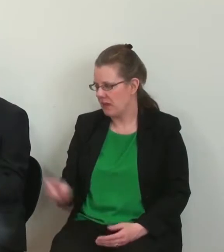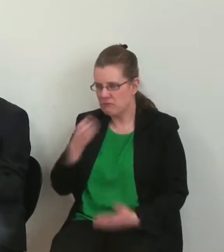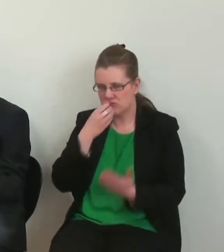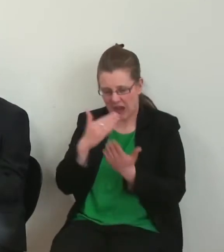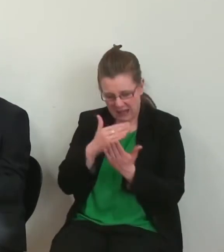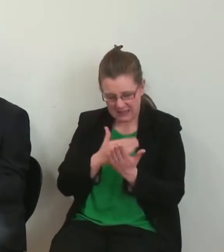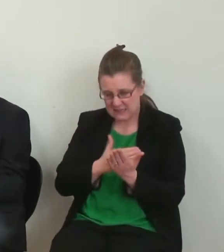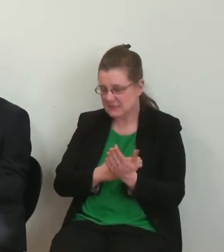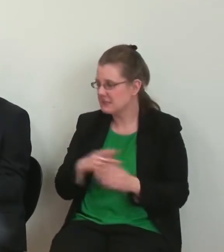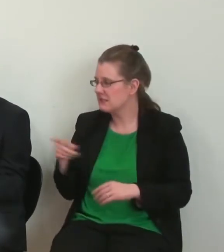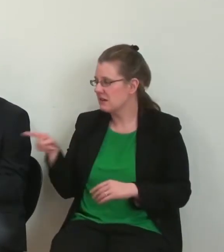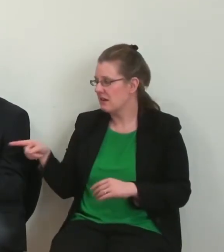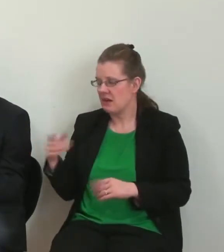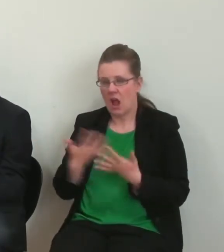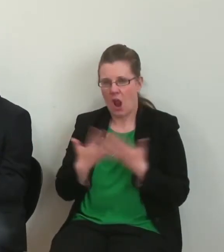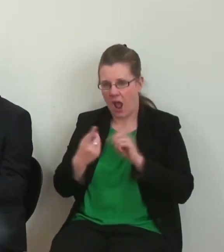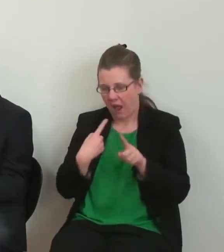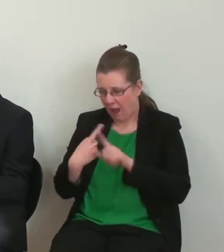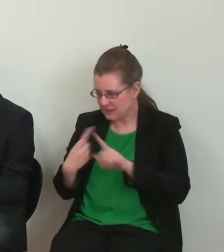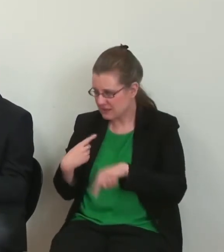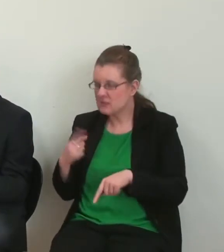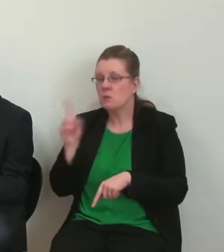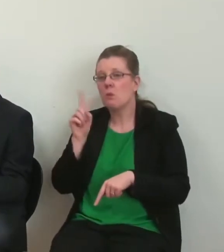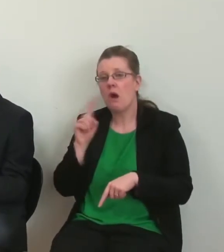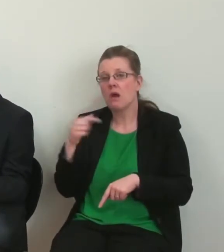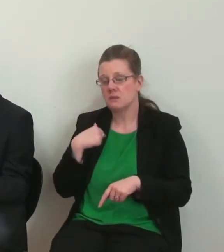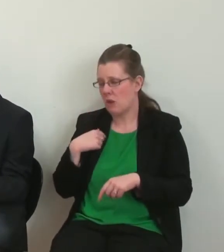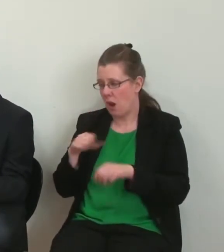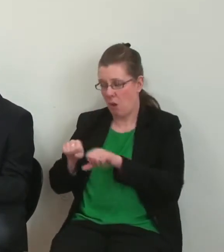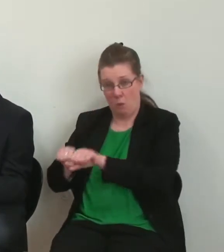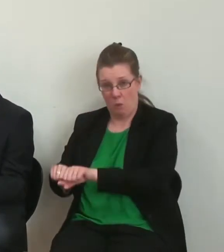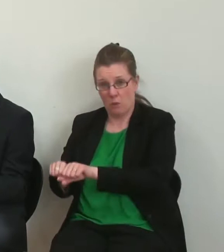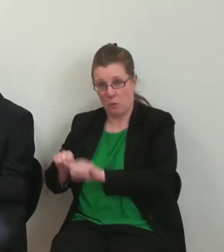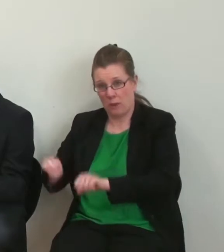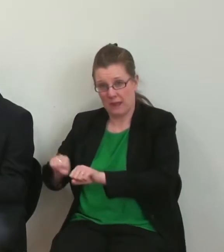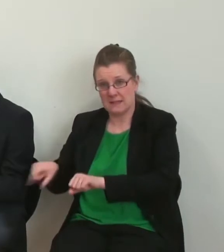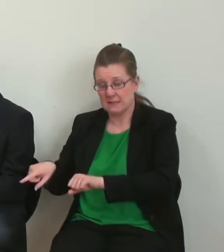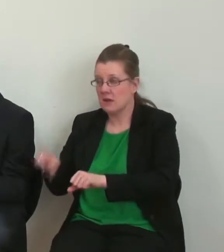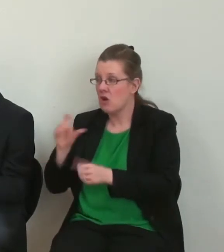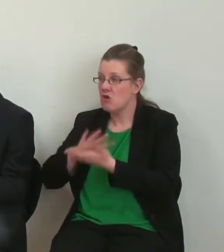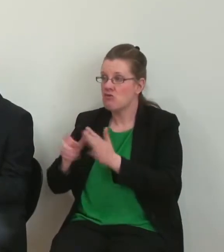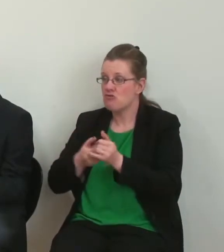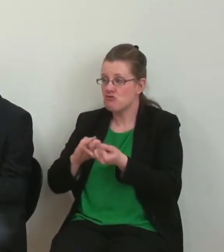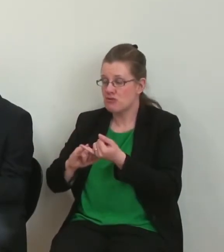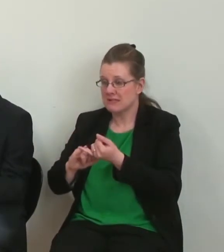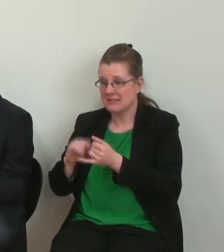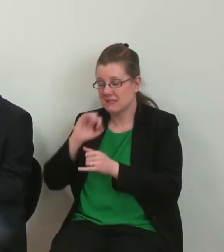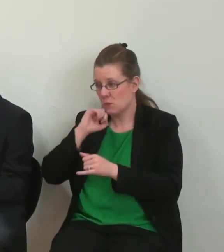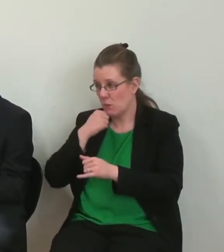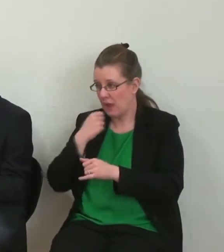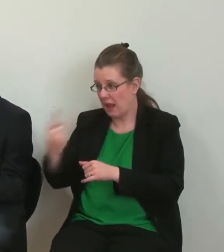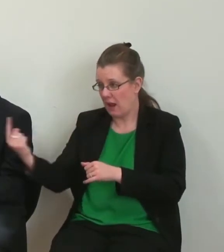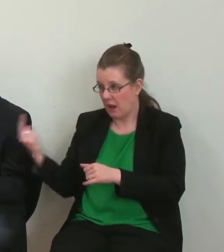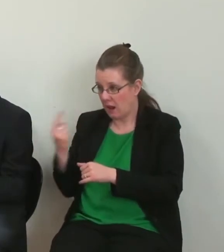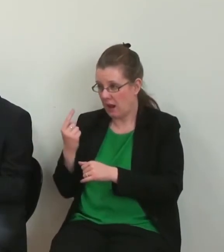brilliant stuff. So we've got a lot of answers. What we're going to do, actually, is we're going to hold these until Chris is going to input back into